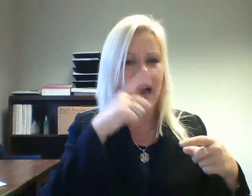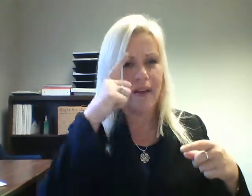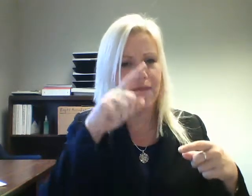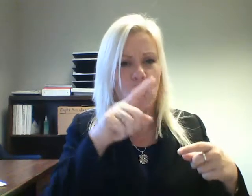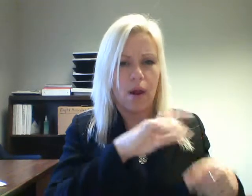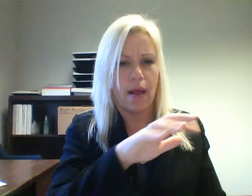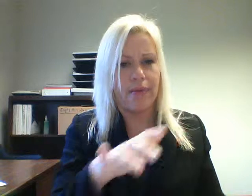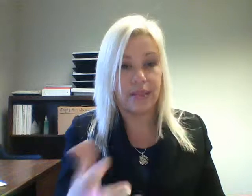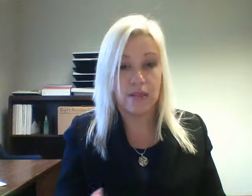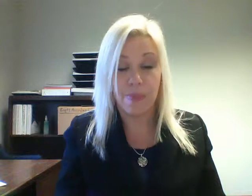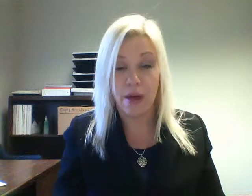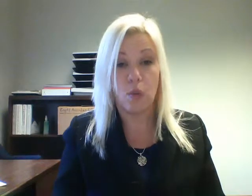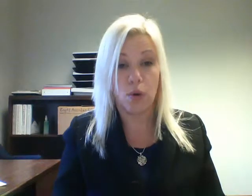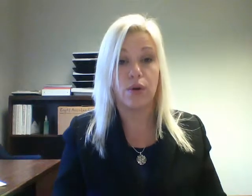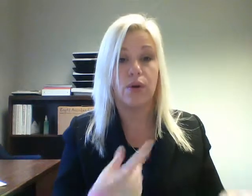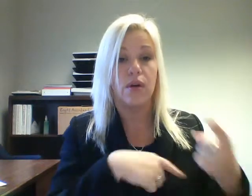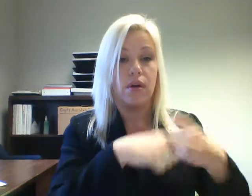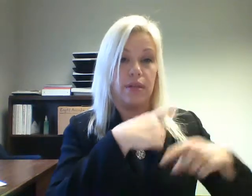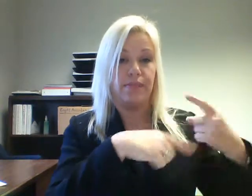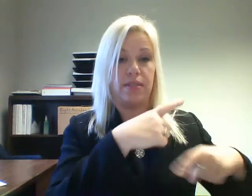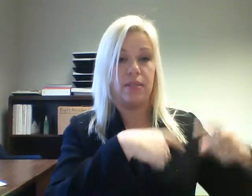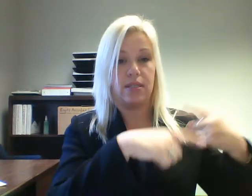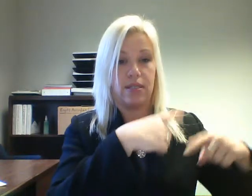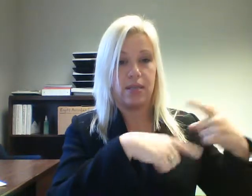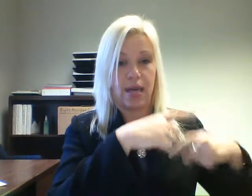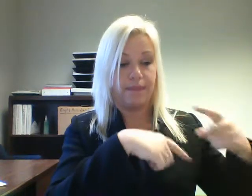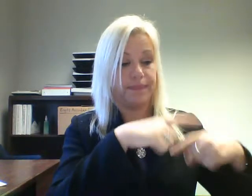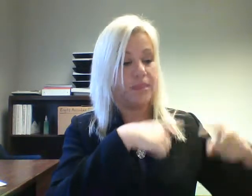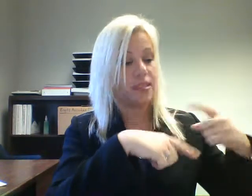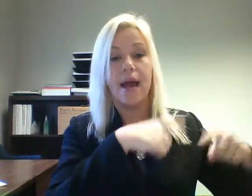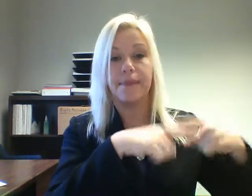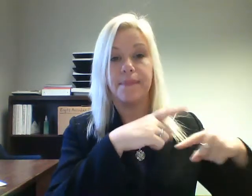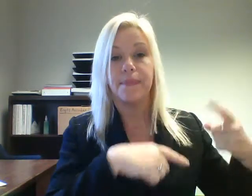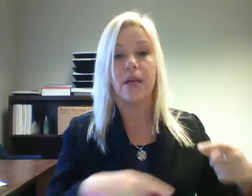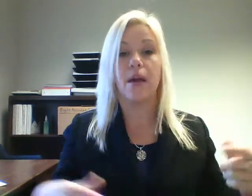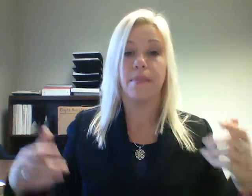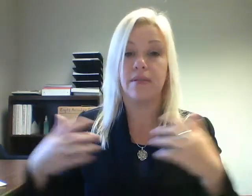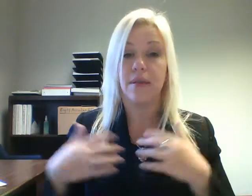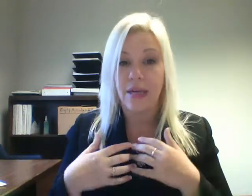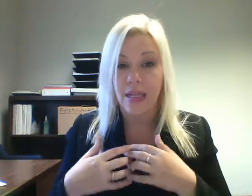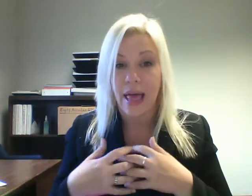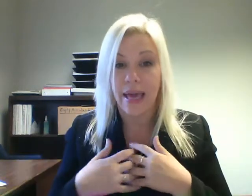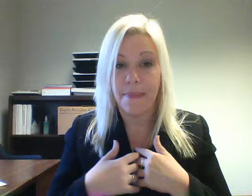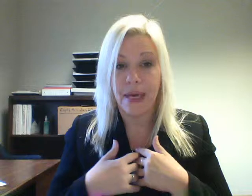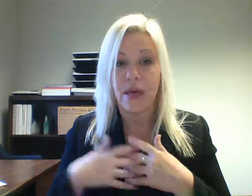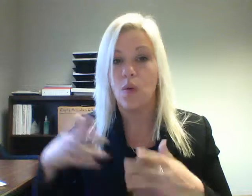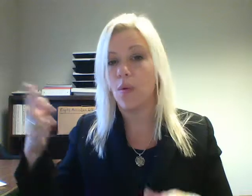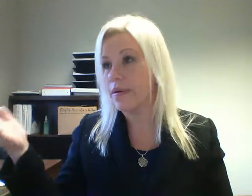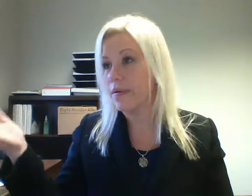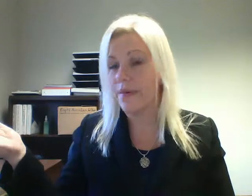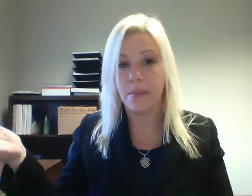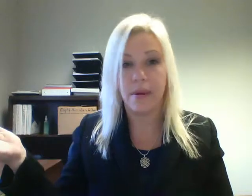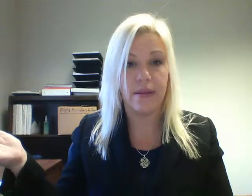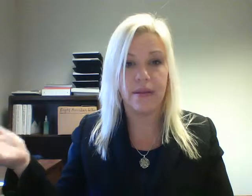sign for and then spell the word, this is the sign, sign. But somebody like me or everybody in the